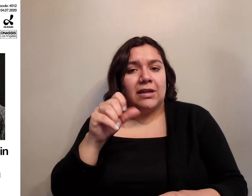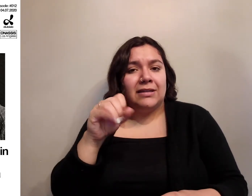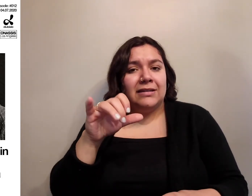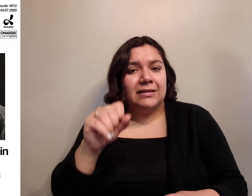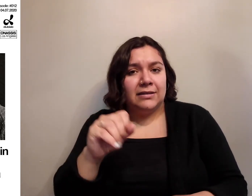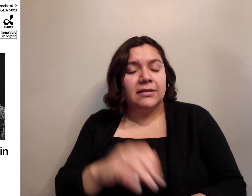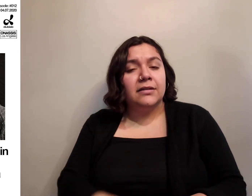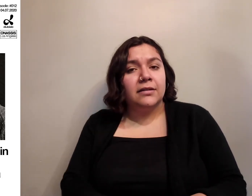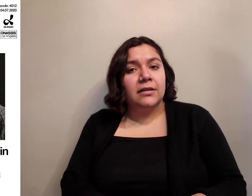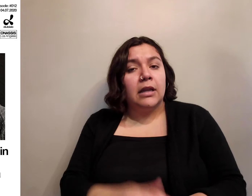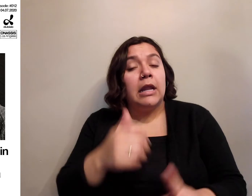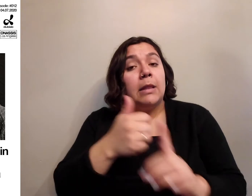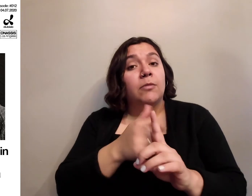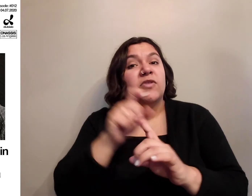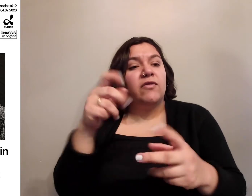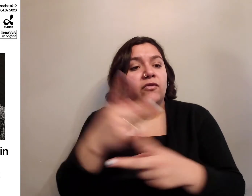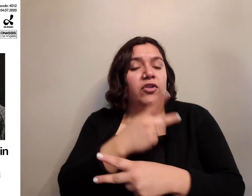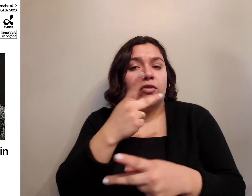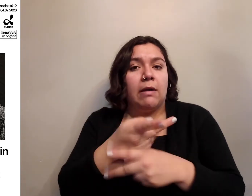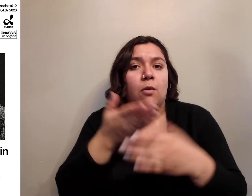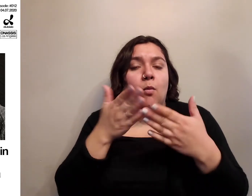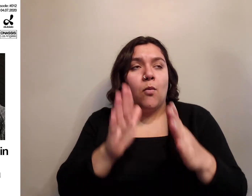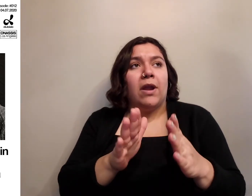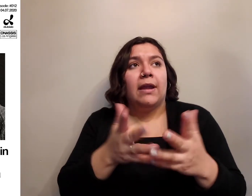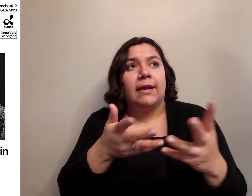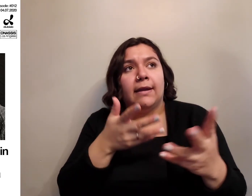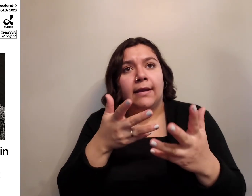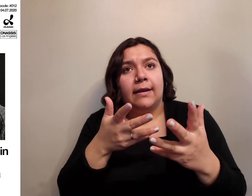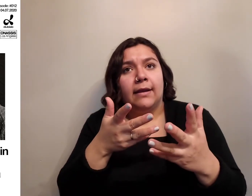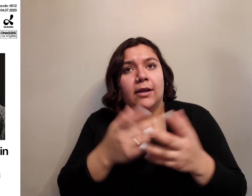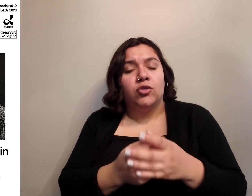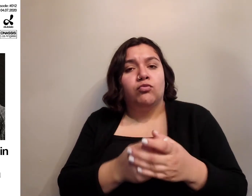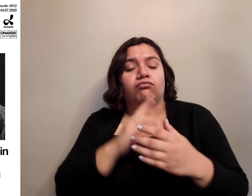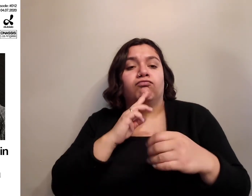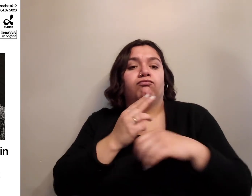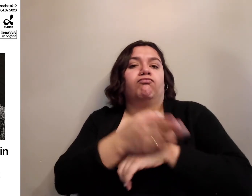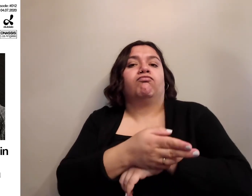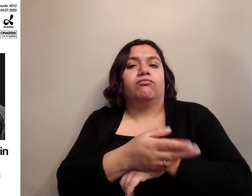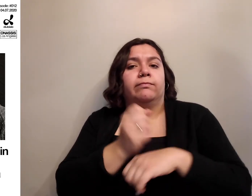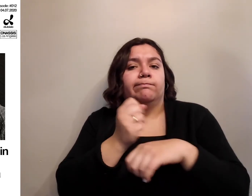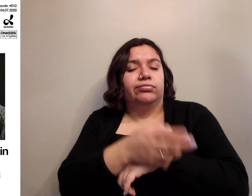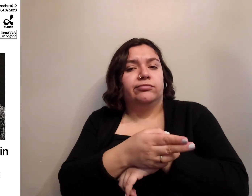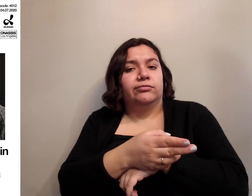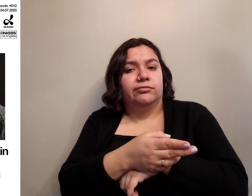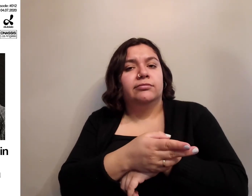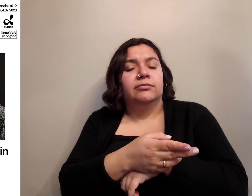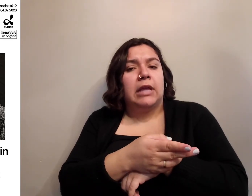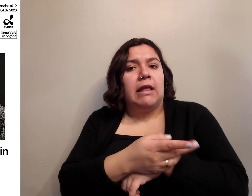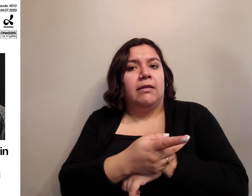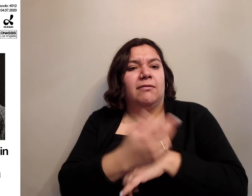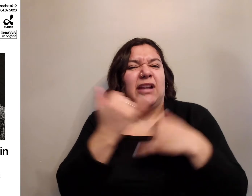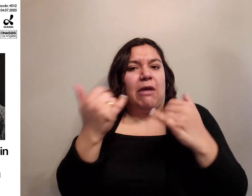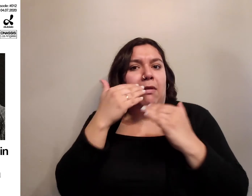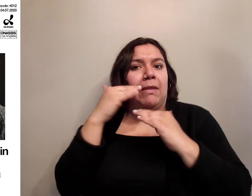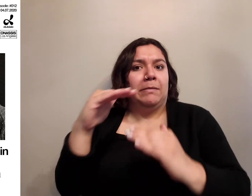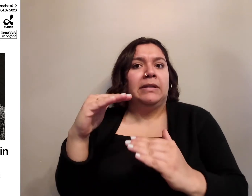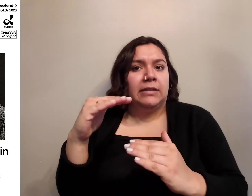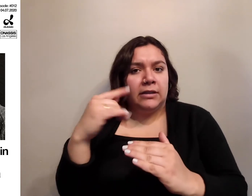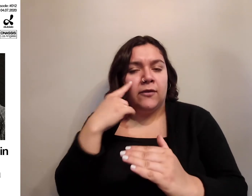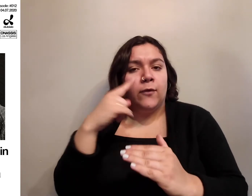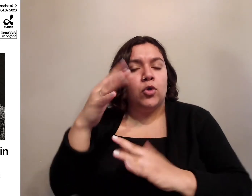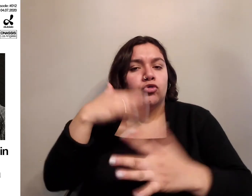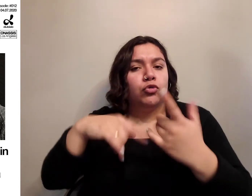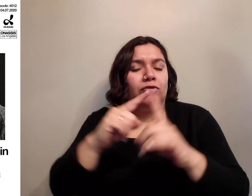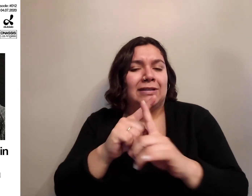that will have to figure out a way to overcome the immediate constraint of